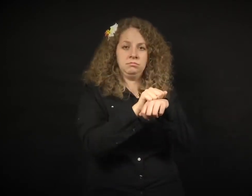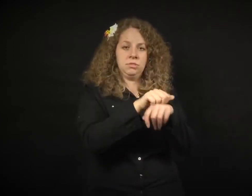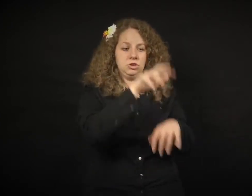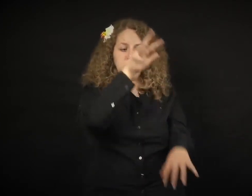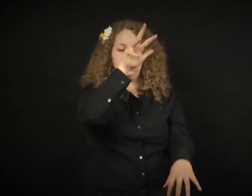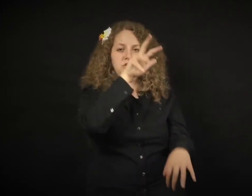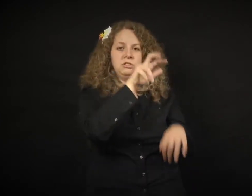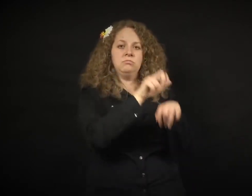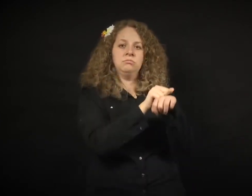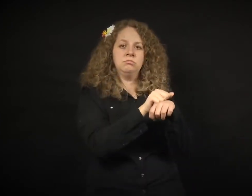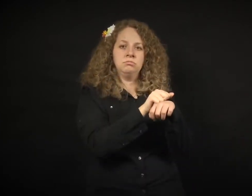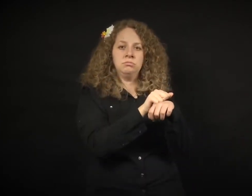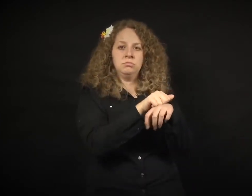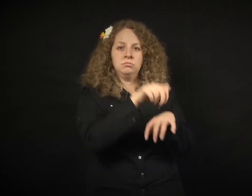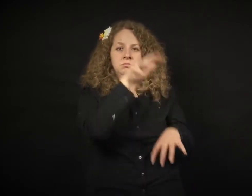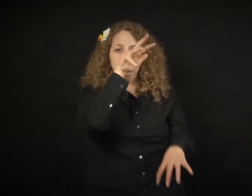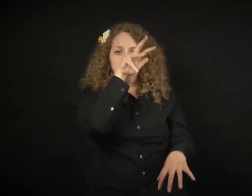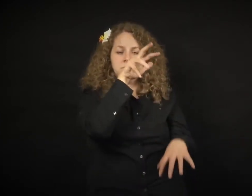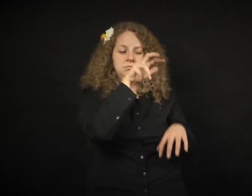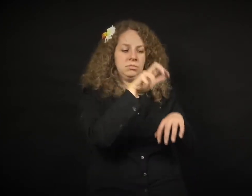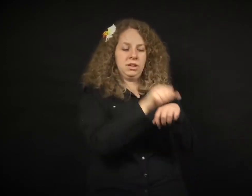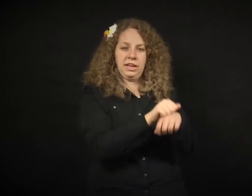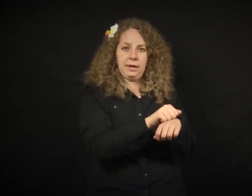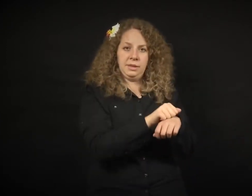a tradition, a habit,